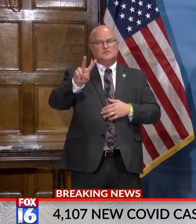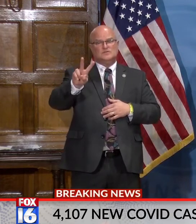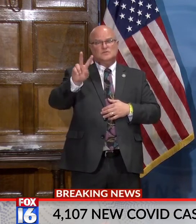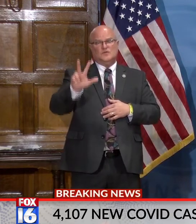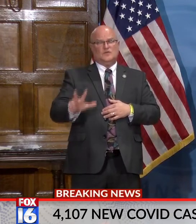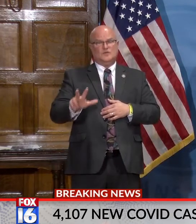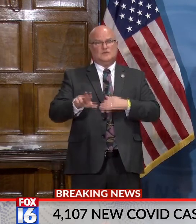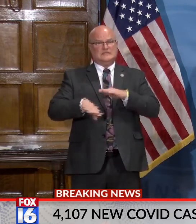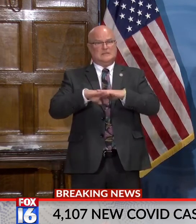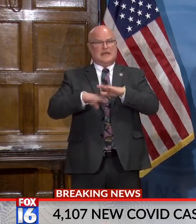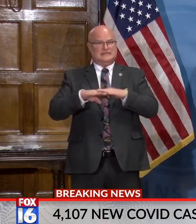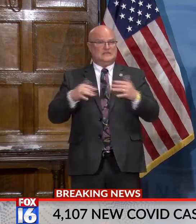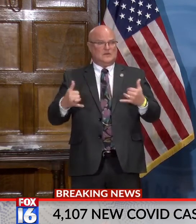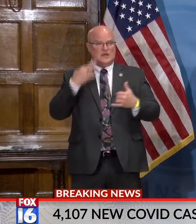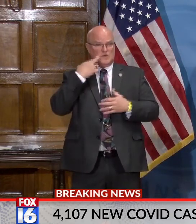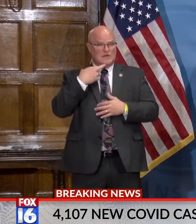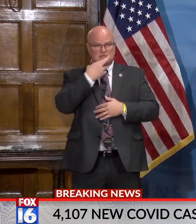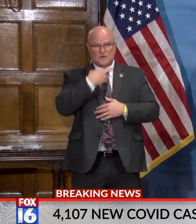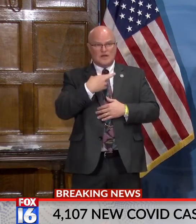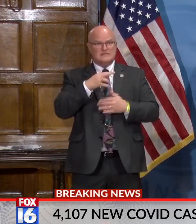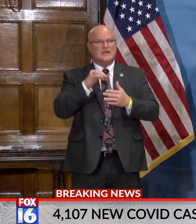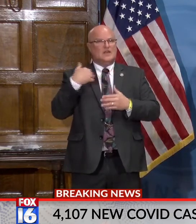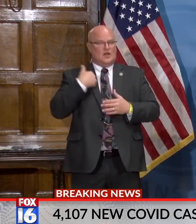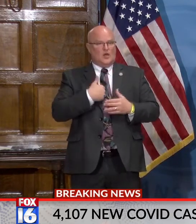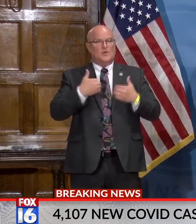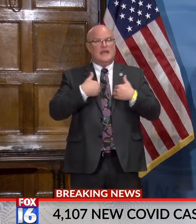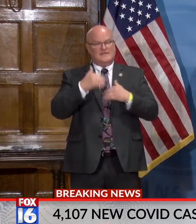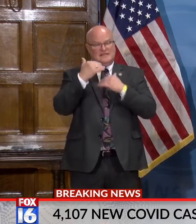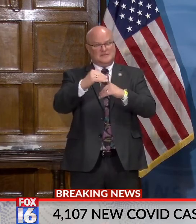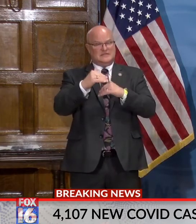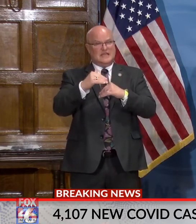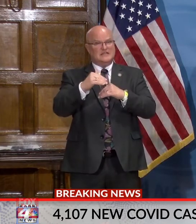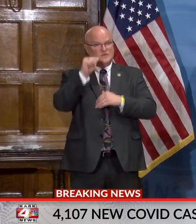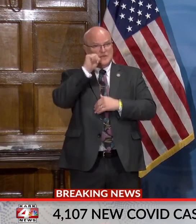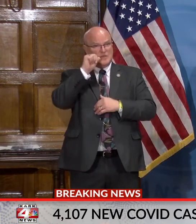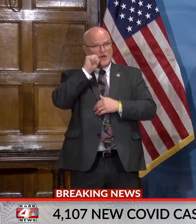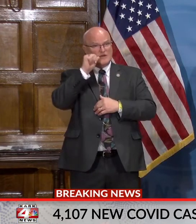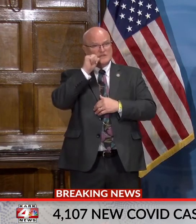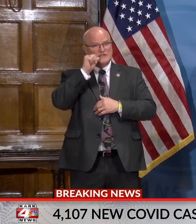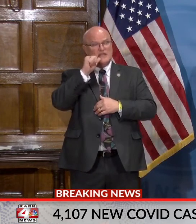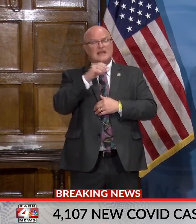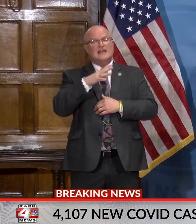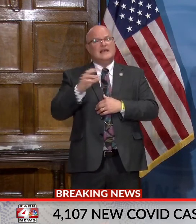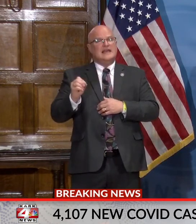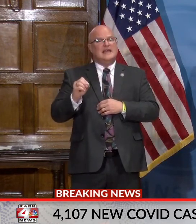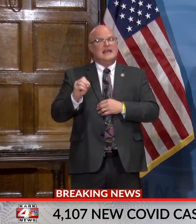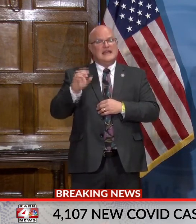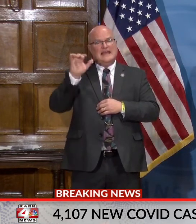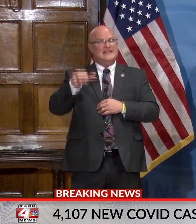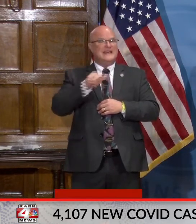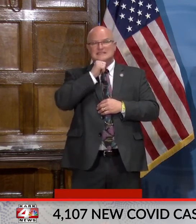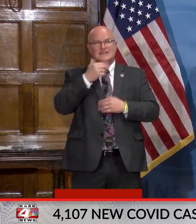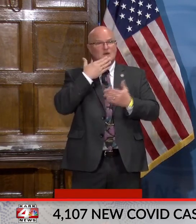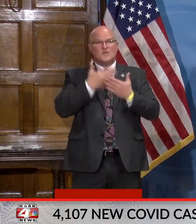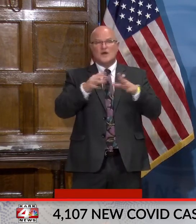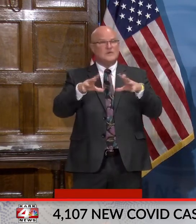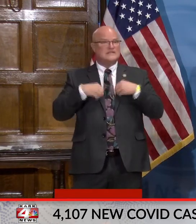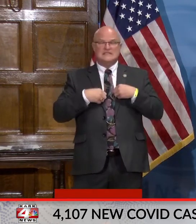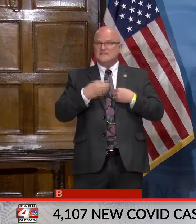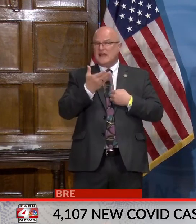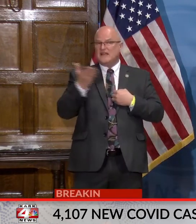capacity. That's, we have a limitation on the bars, and that's not very well received out